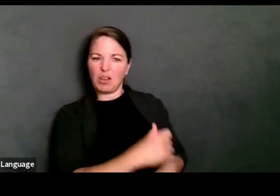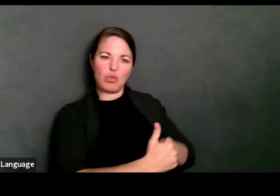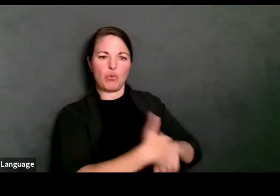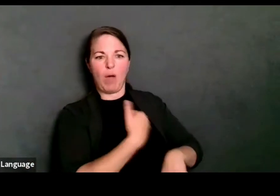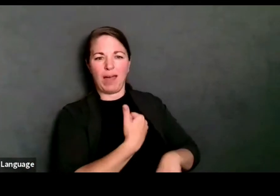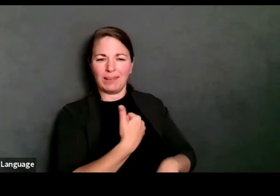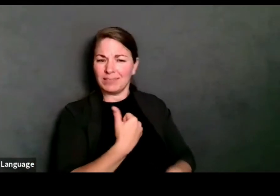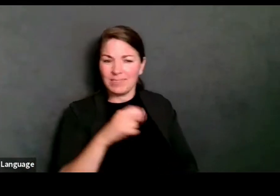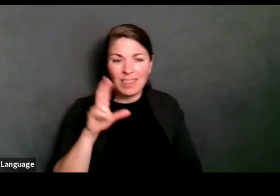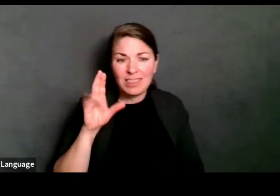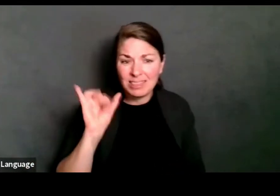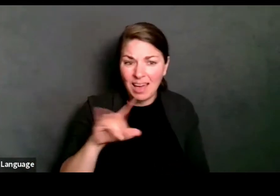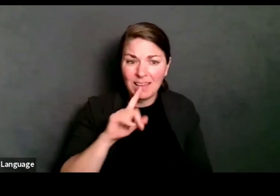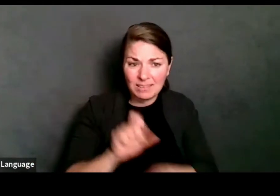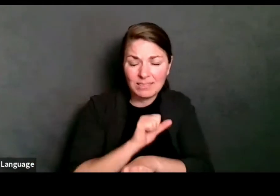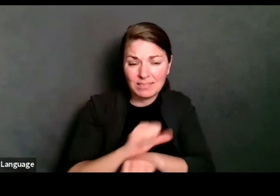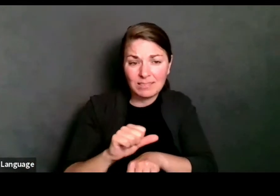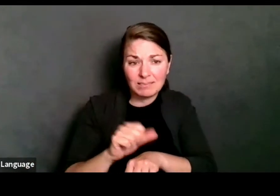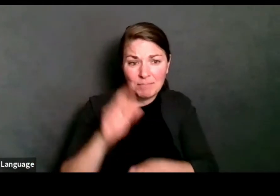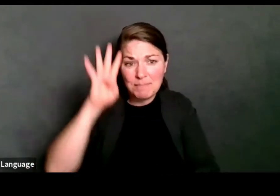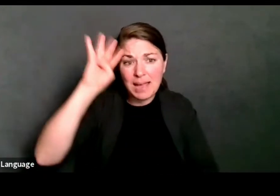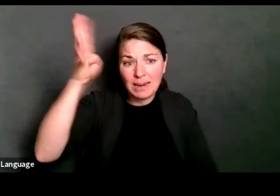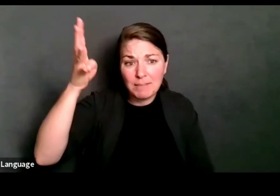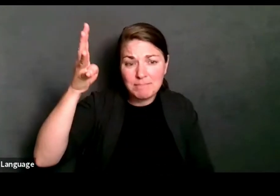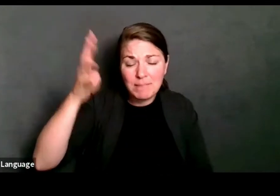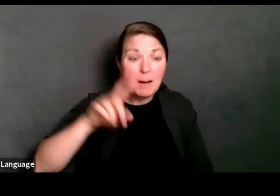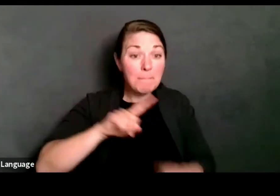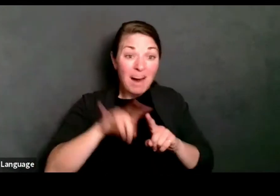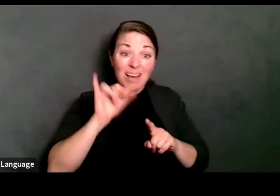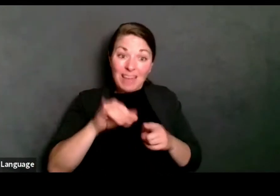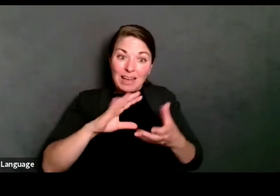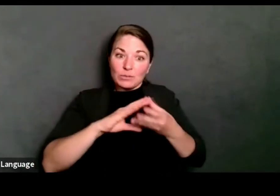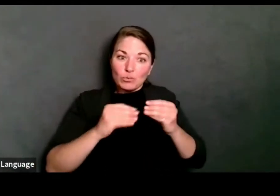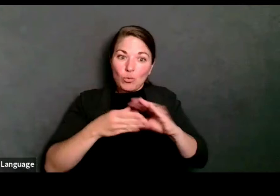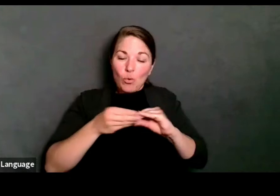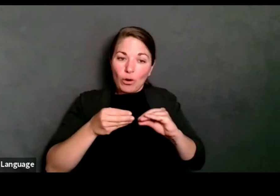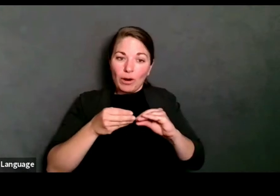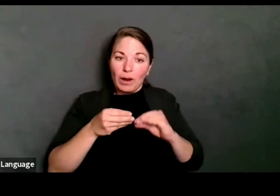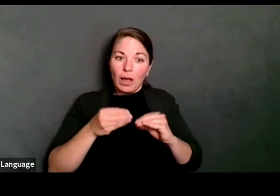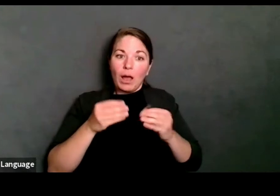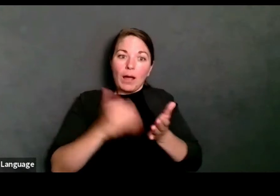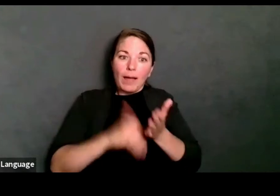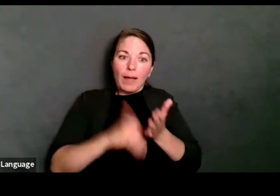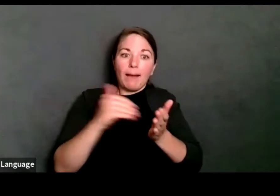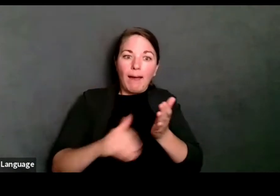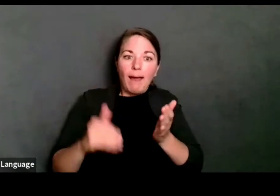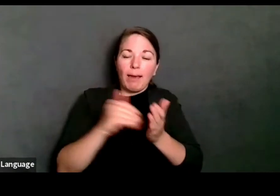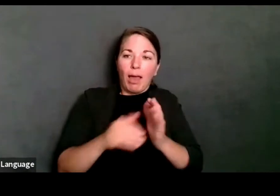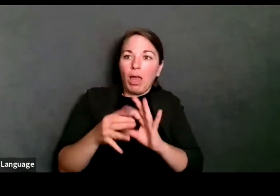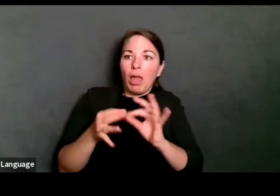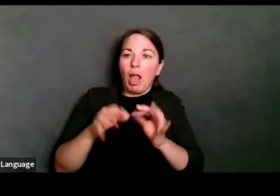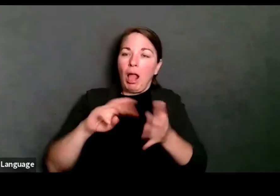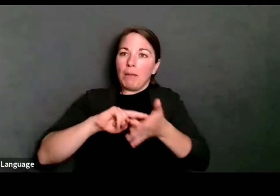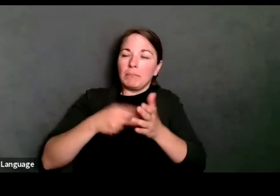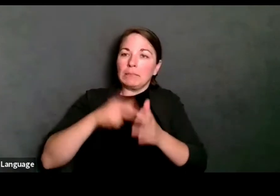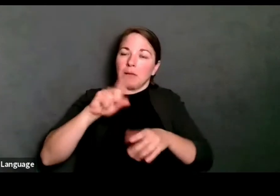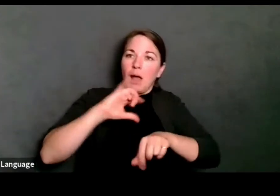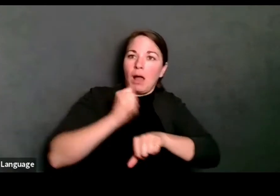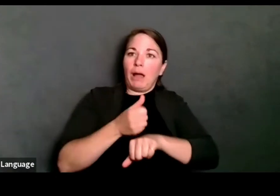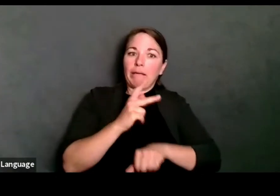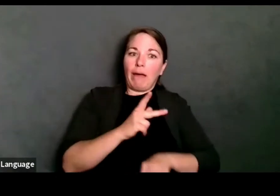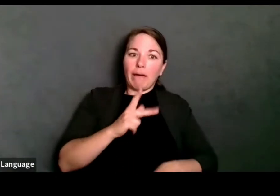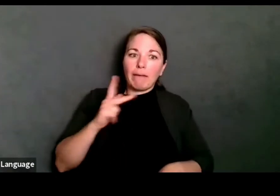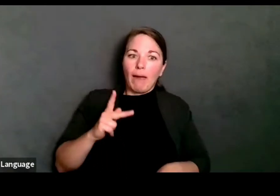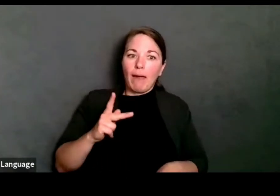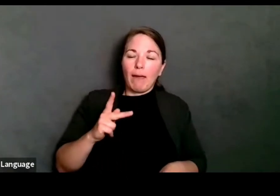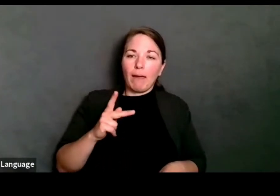has always been entirely made up. And these narratives were explicitly used to justify the founding of the first